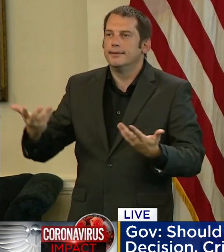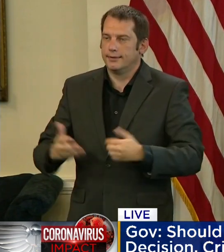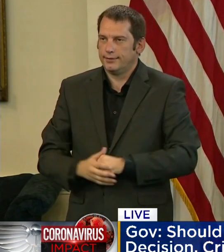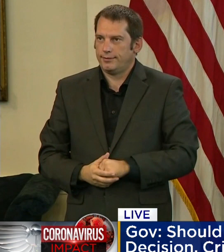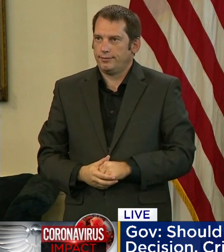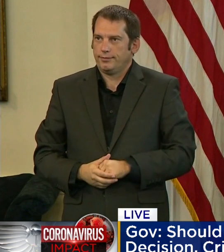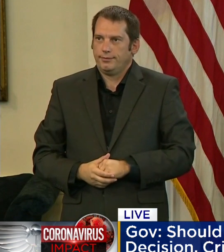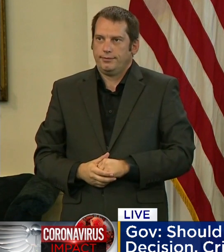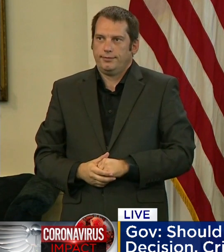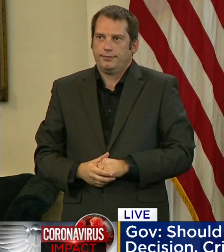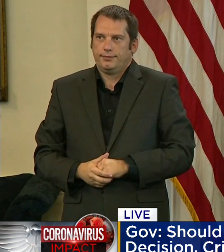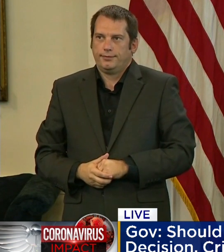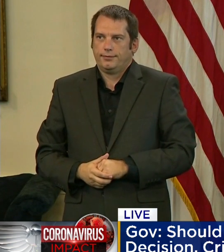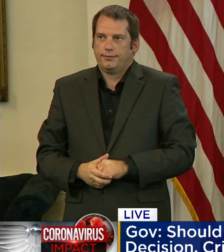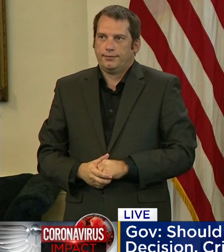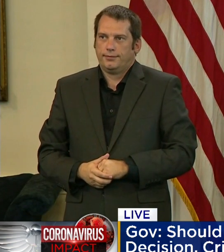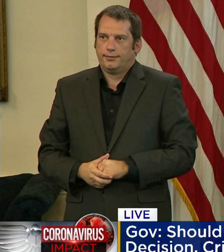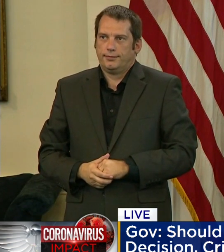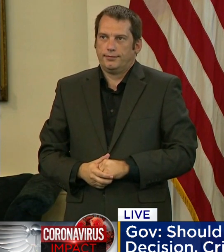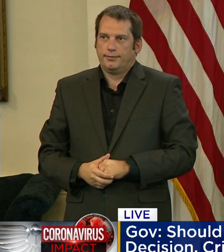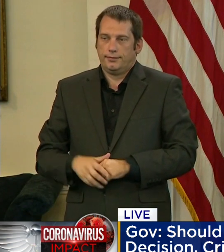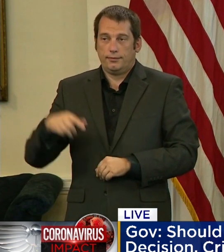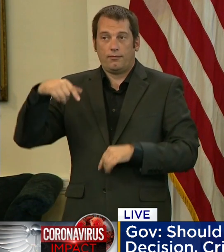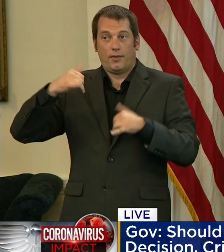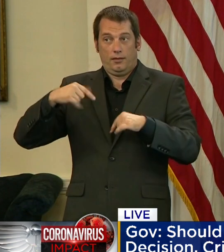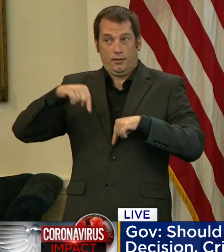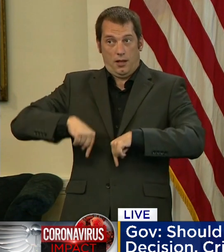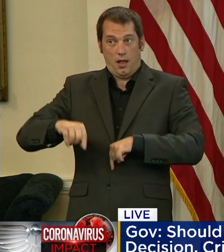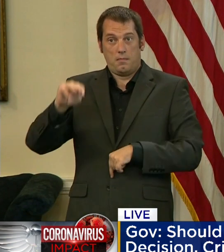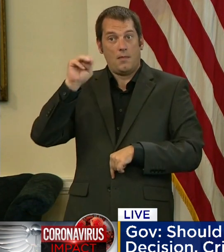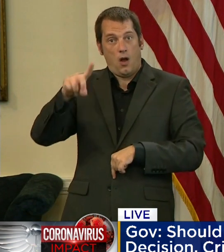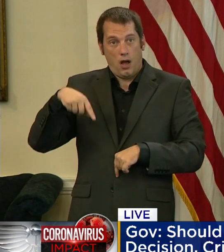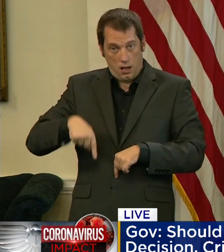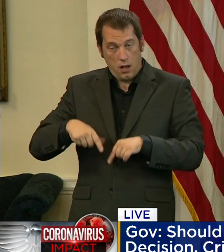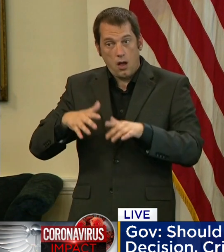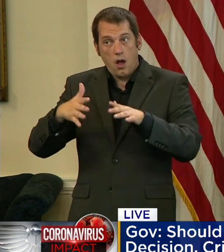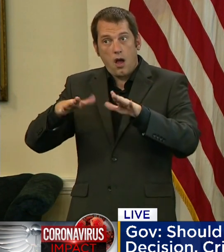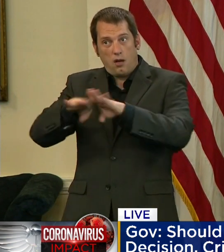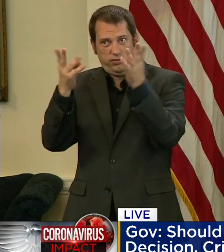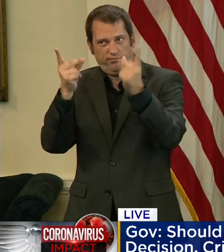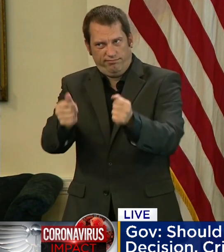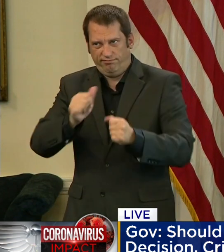places. We never opened bars like that. Our